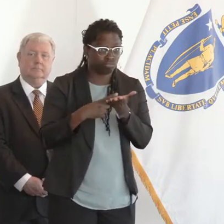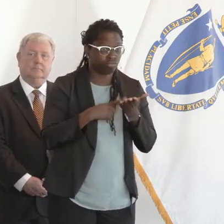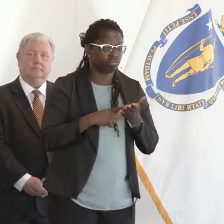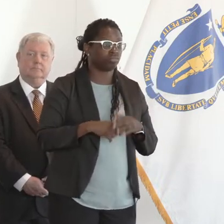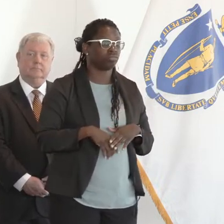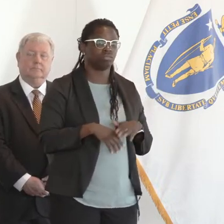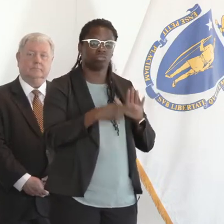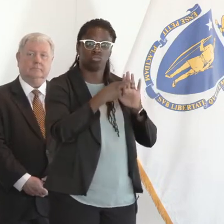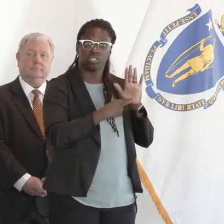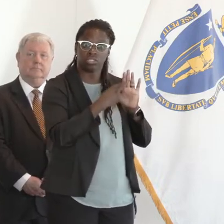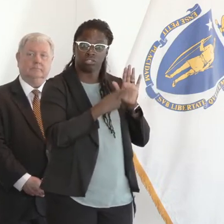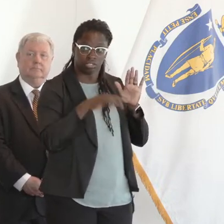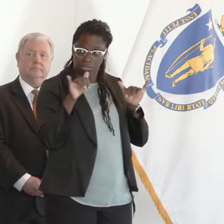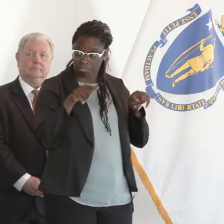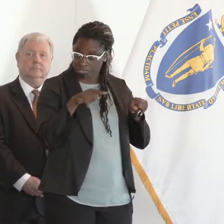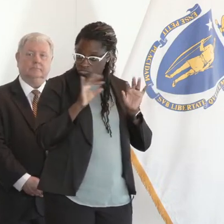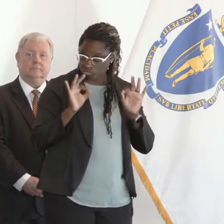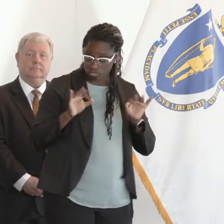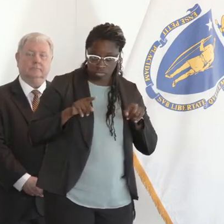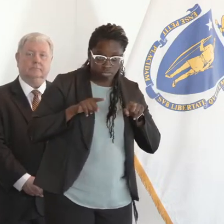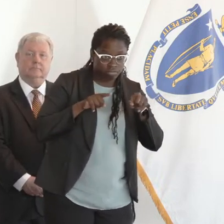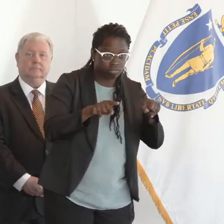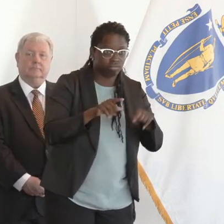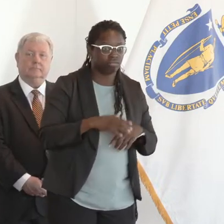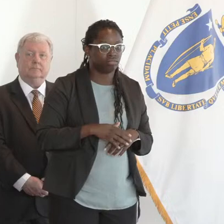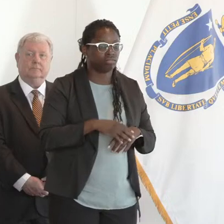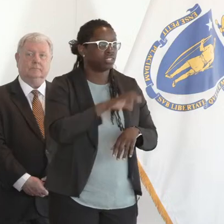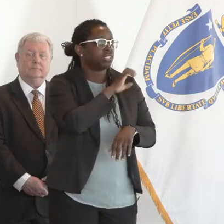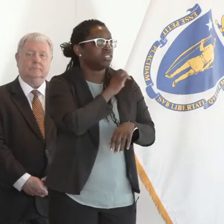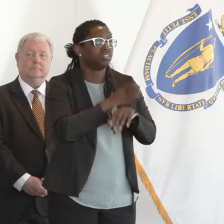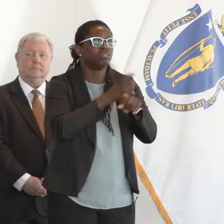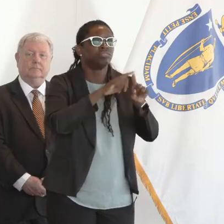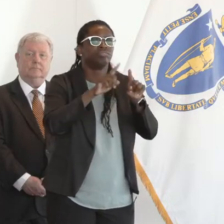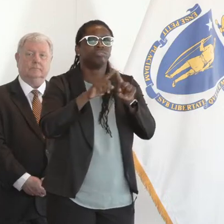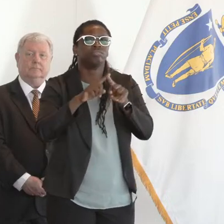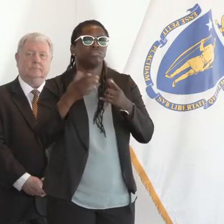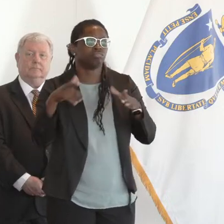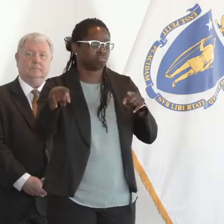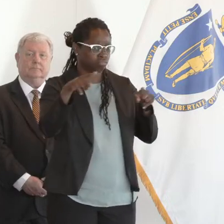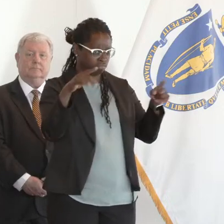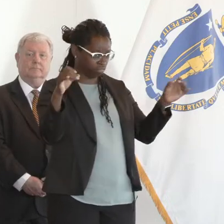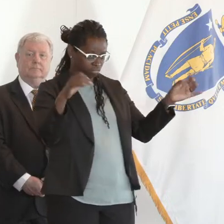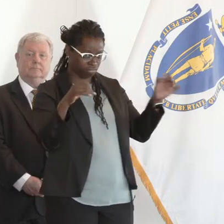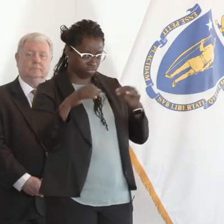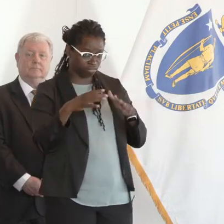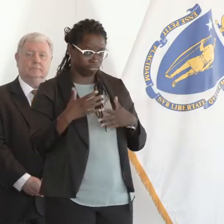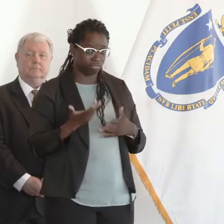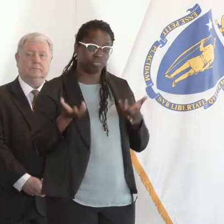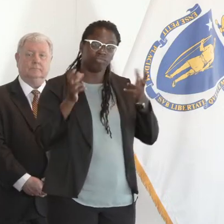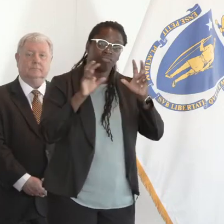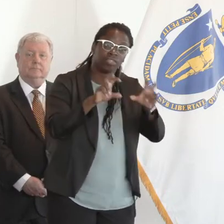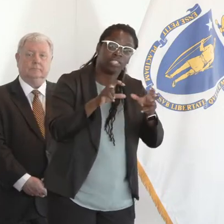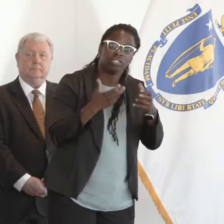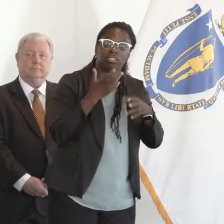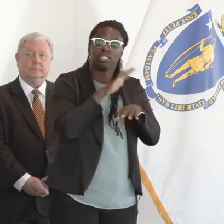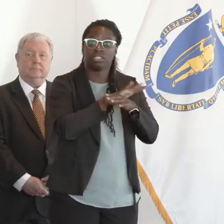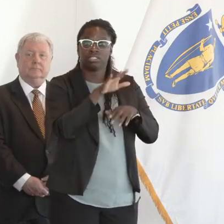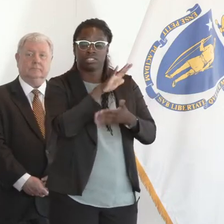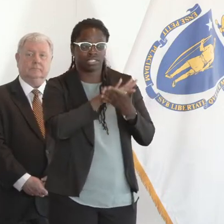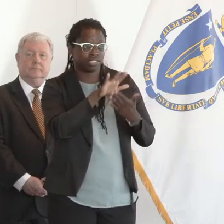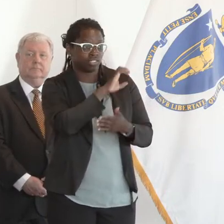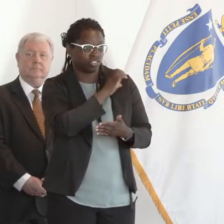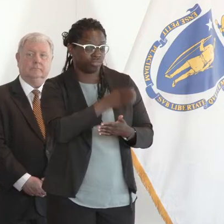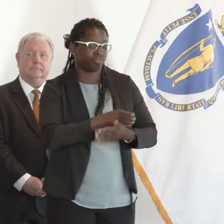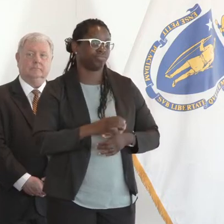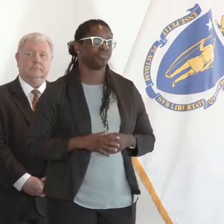energy supply and partnering to invest in new clean technologies. If we collaborate, we will succeed and chart